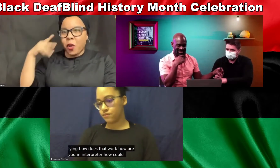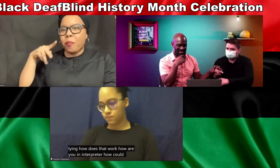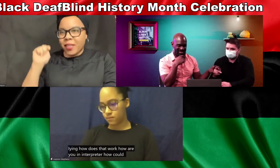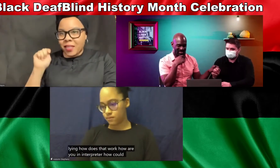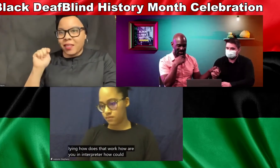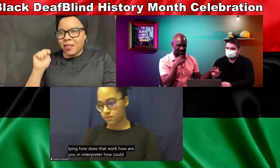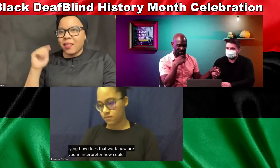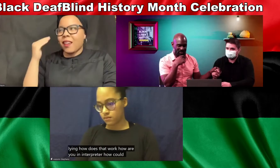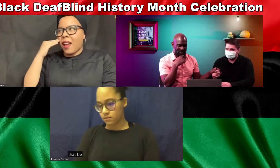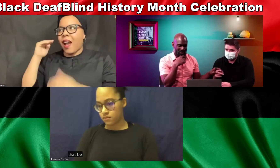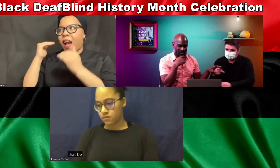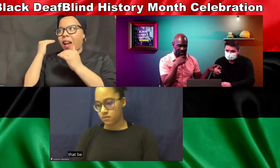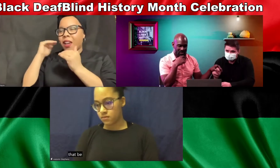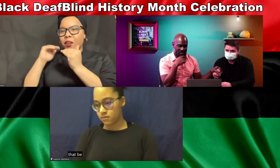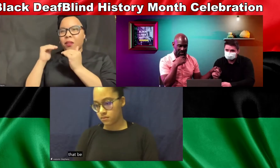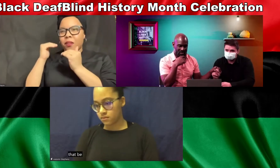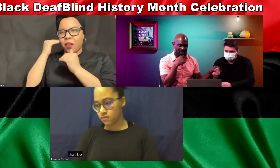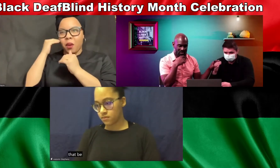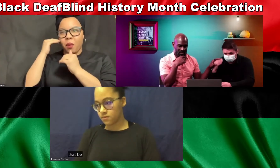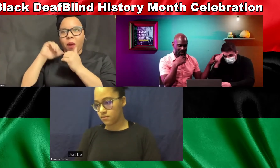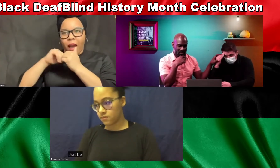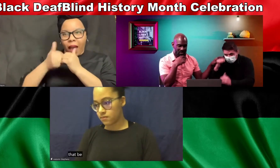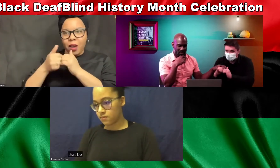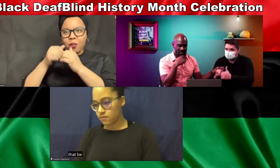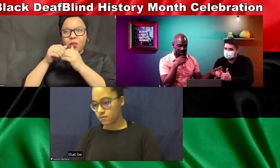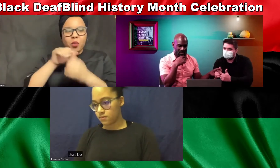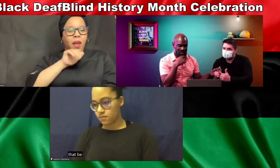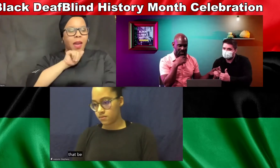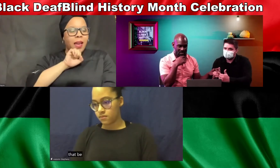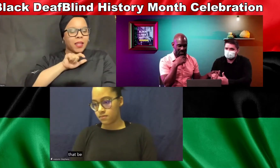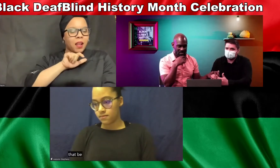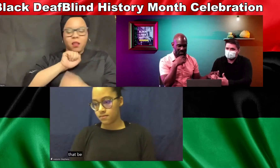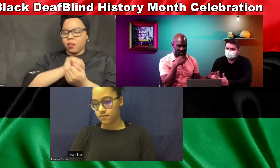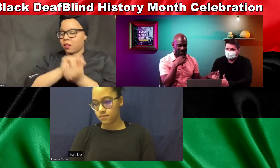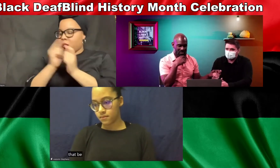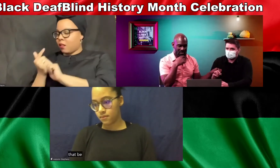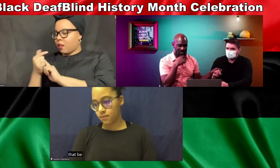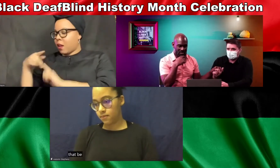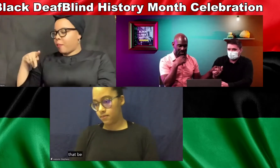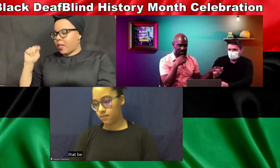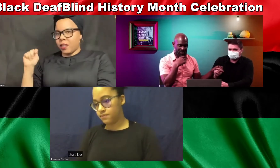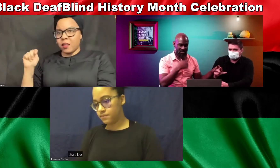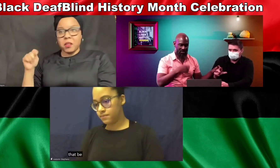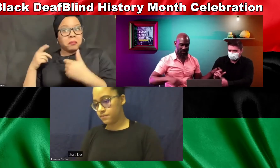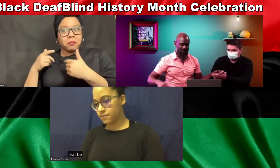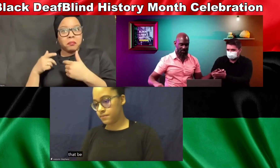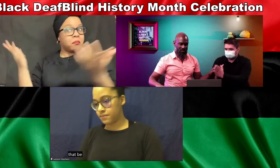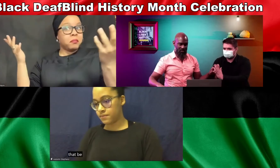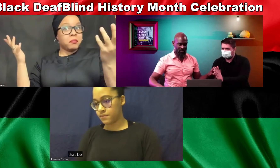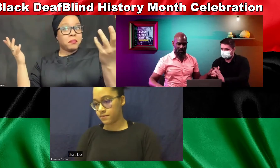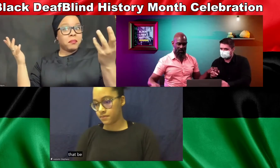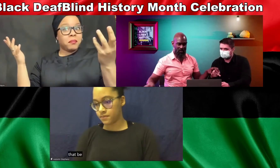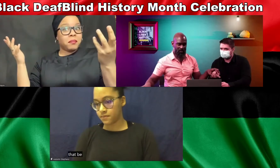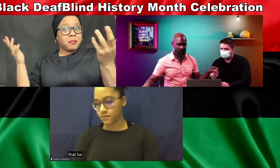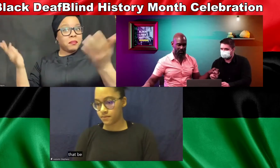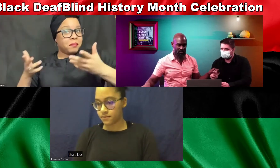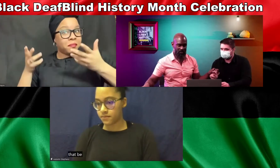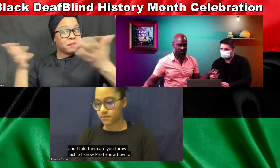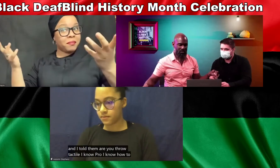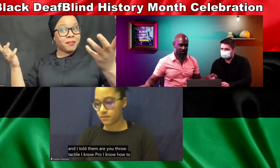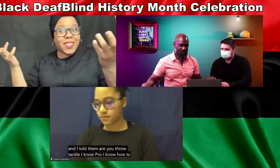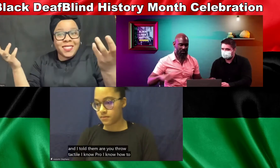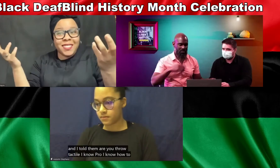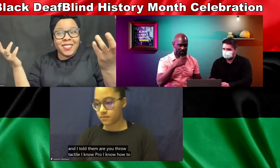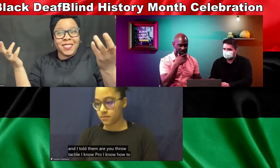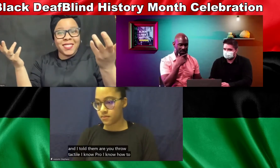And I tell them, I use ProTactile. I know ProTactile. I know how to translate American Sign Language